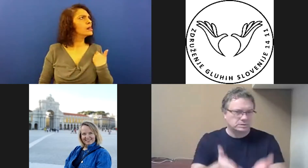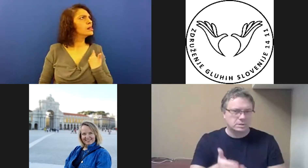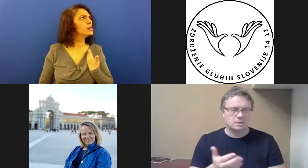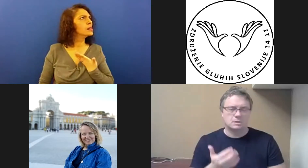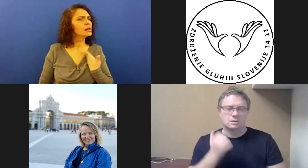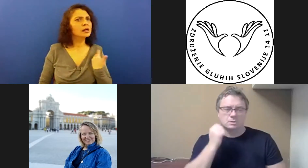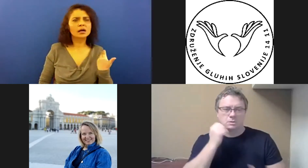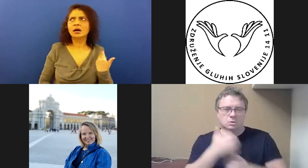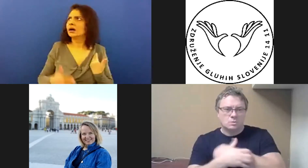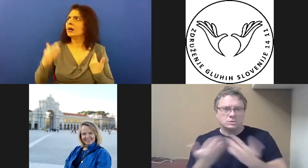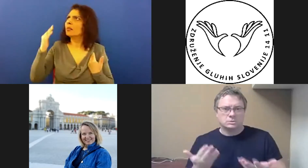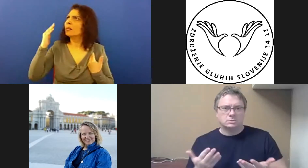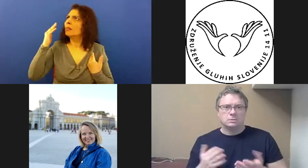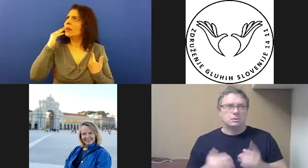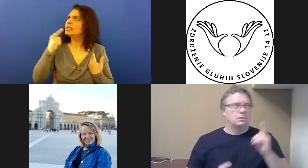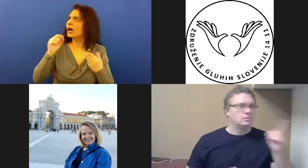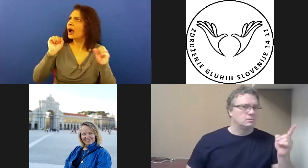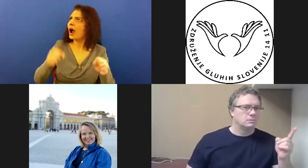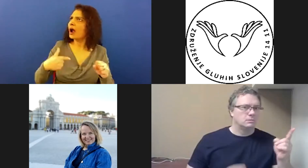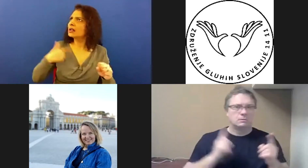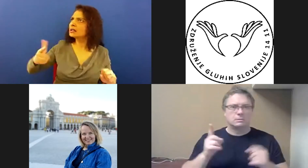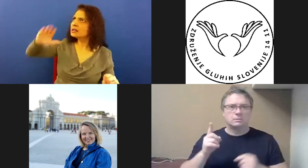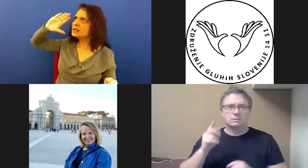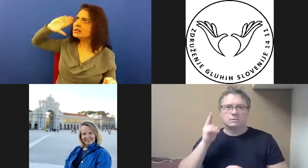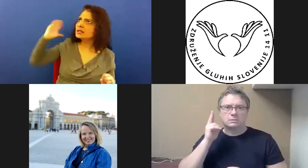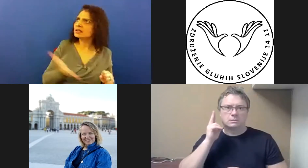You're beautiful, you're a Roma.